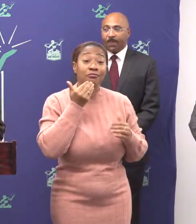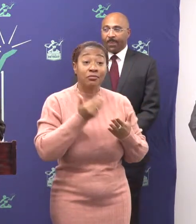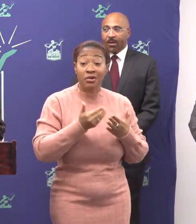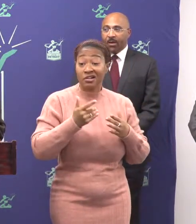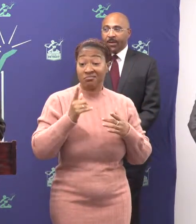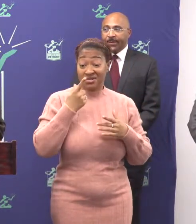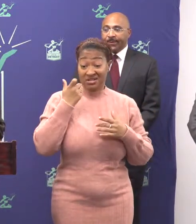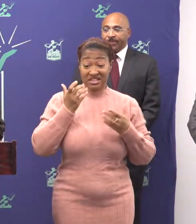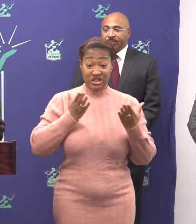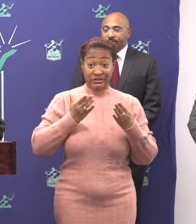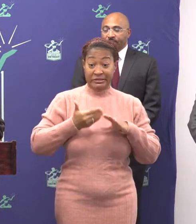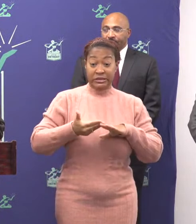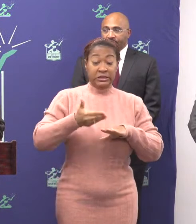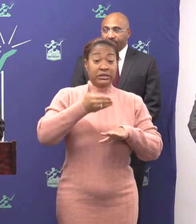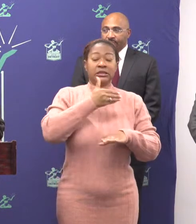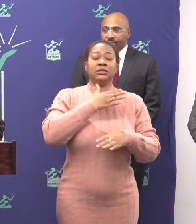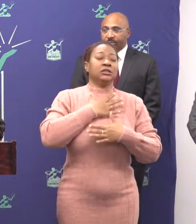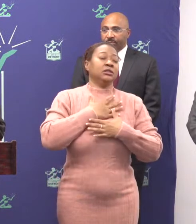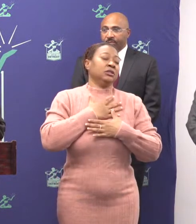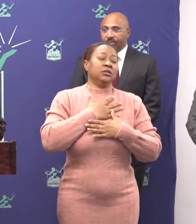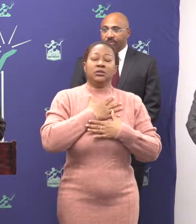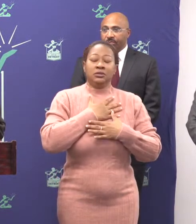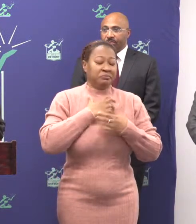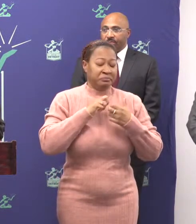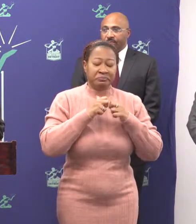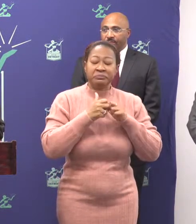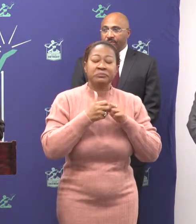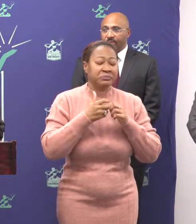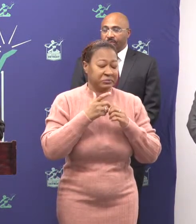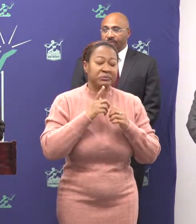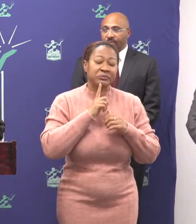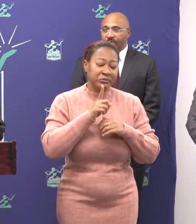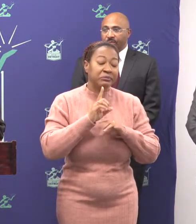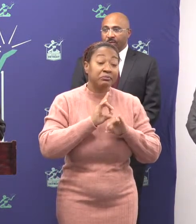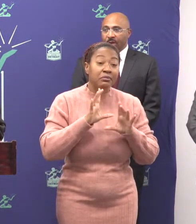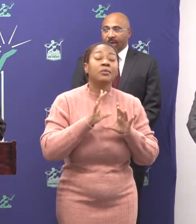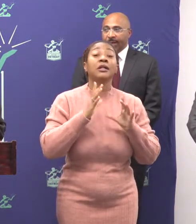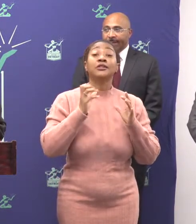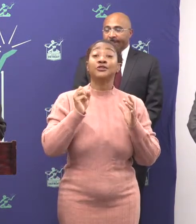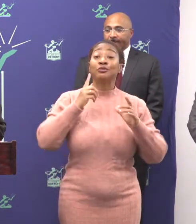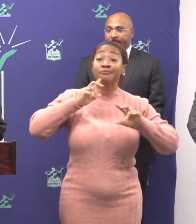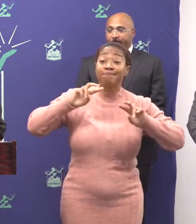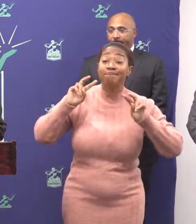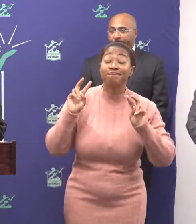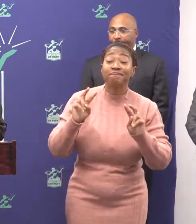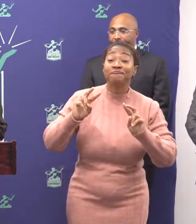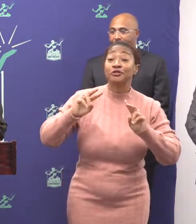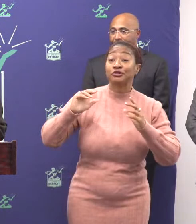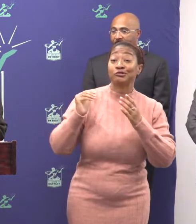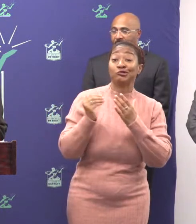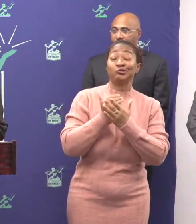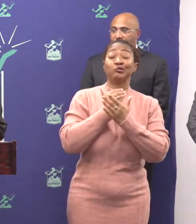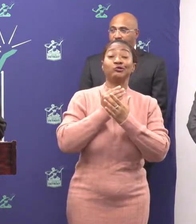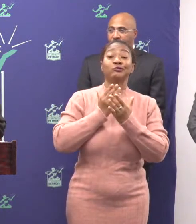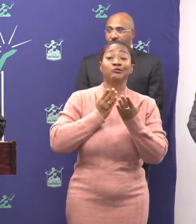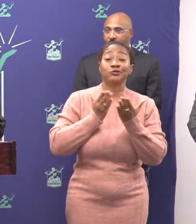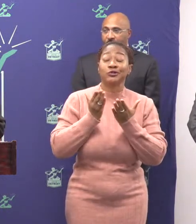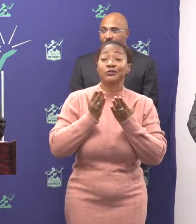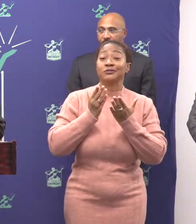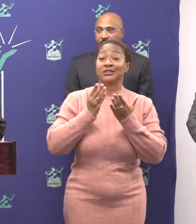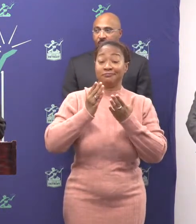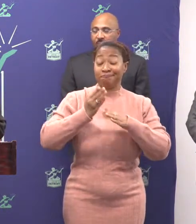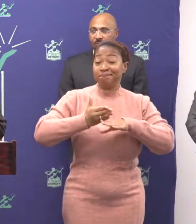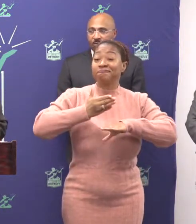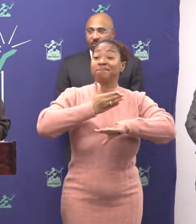service before did have a lot of issues. And so we're looking forward to how the service is going to be